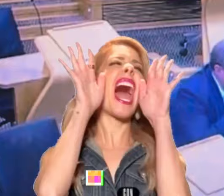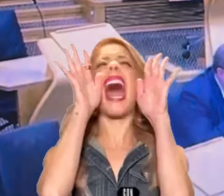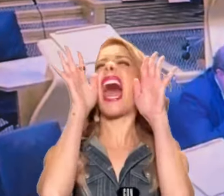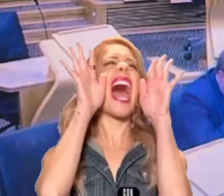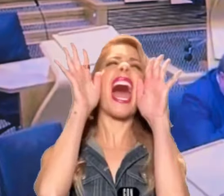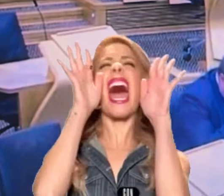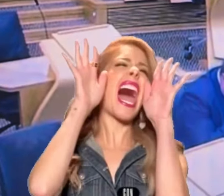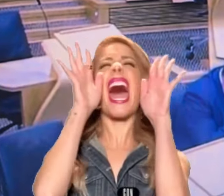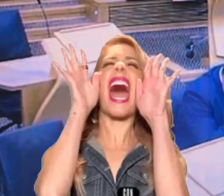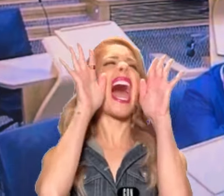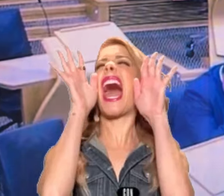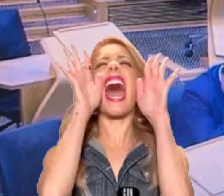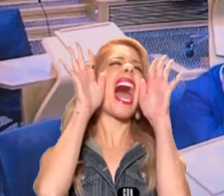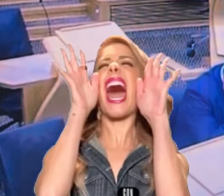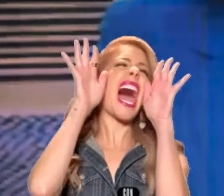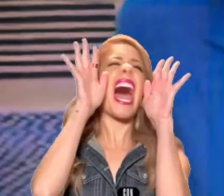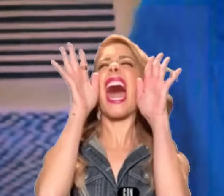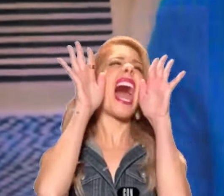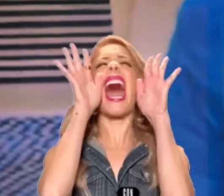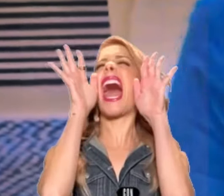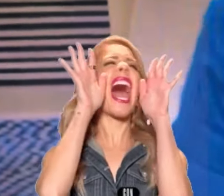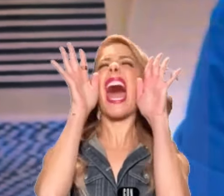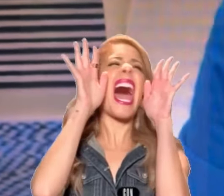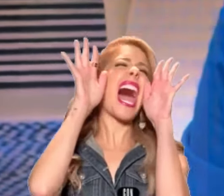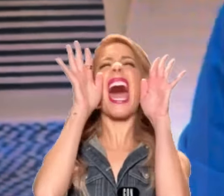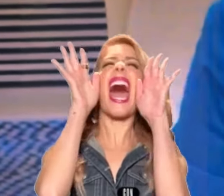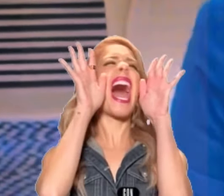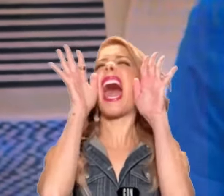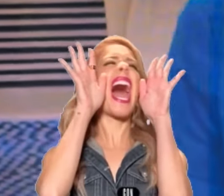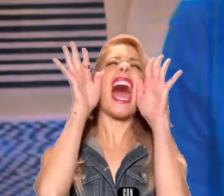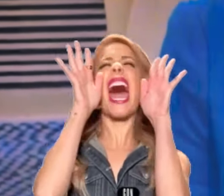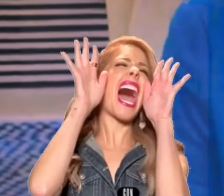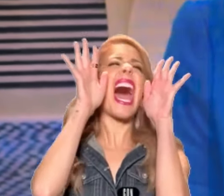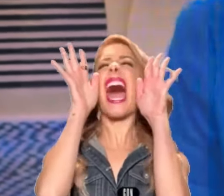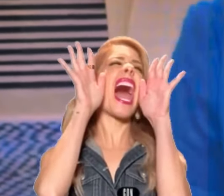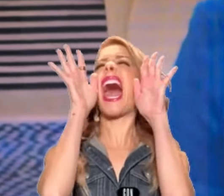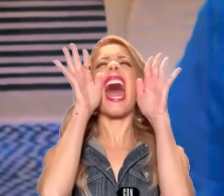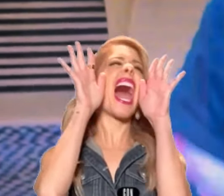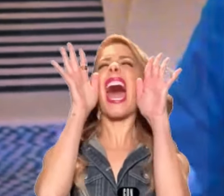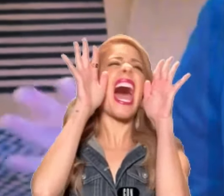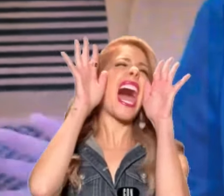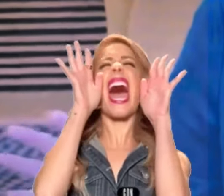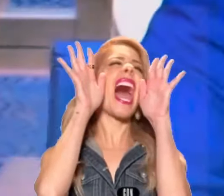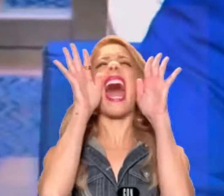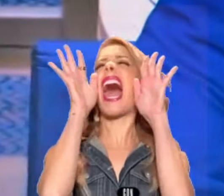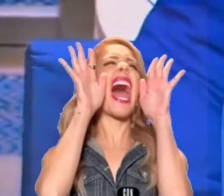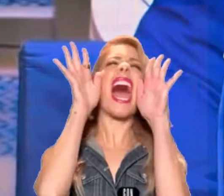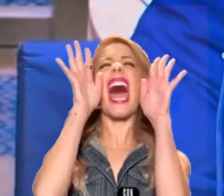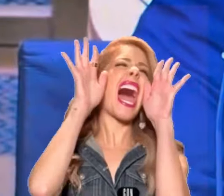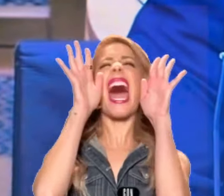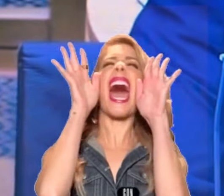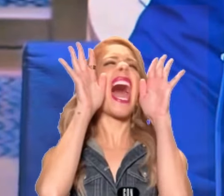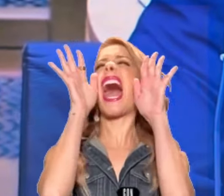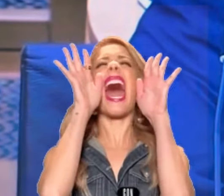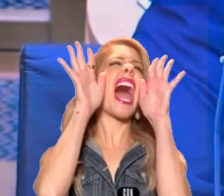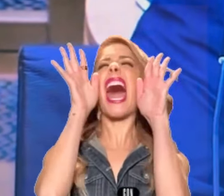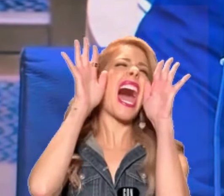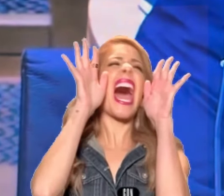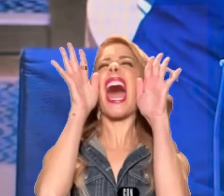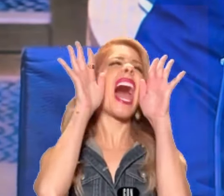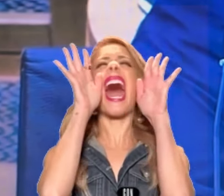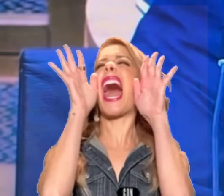for his intervention. I don't think the issues that he's raising are particularly new or nuanced necessarily. They've happened over the course of a number of decades in relation